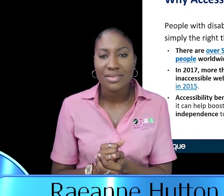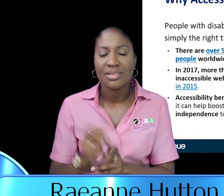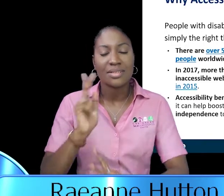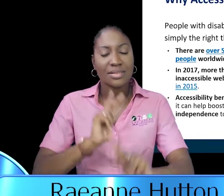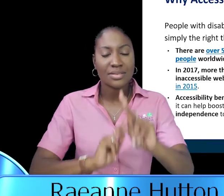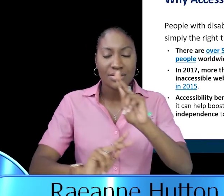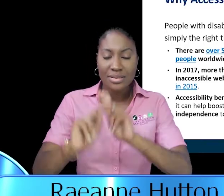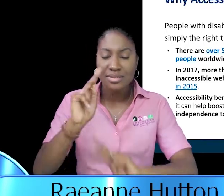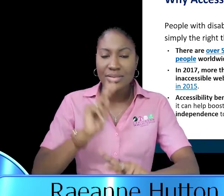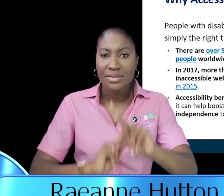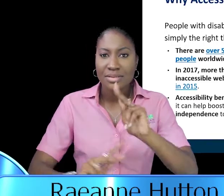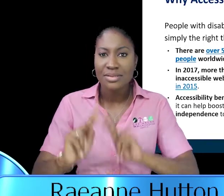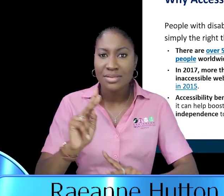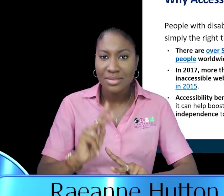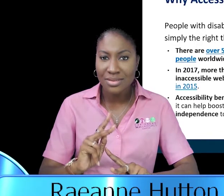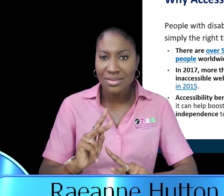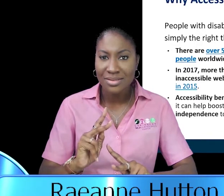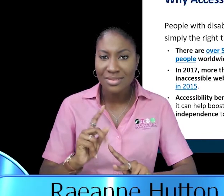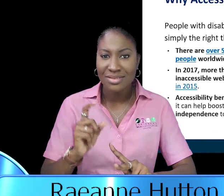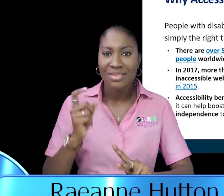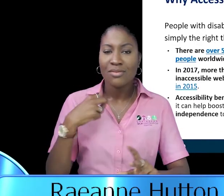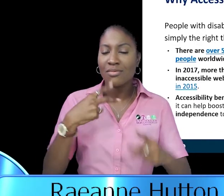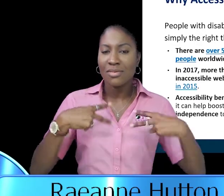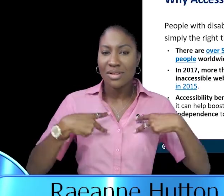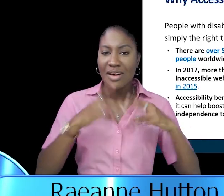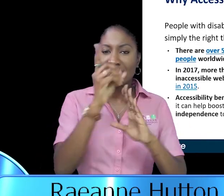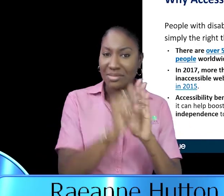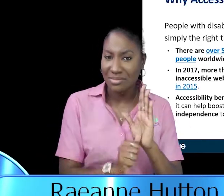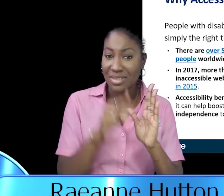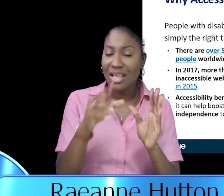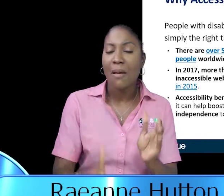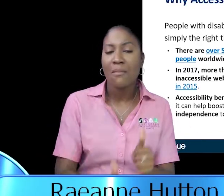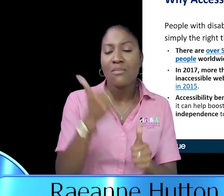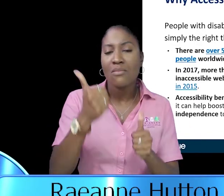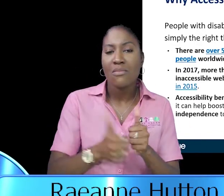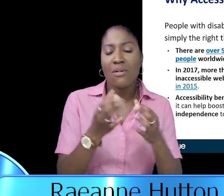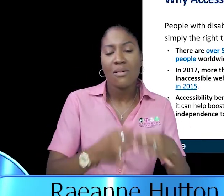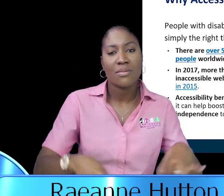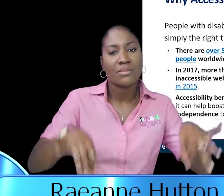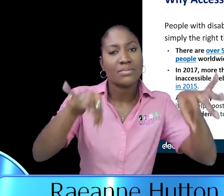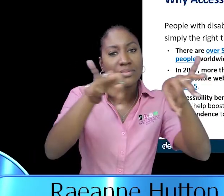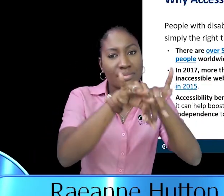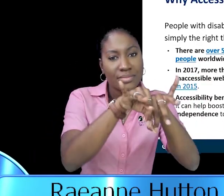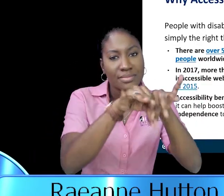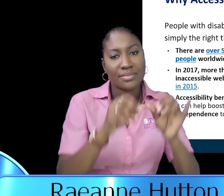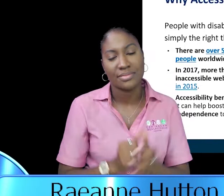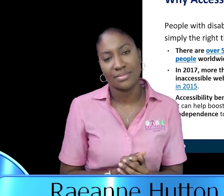basic to people's fundamental well-being, including people with disabilities.